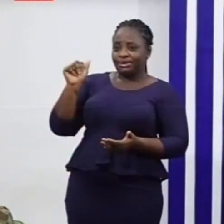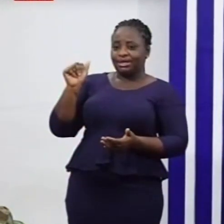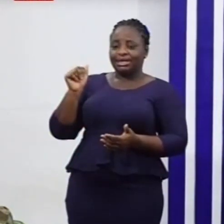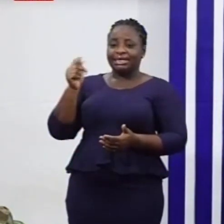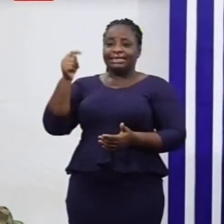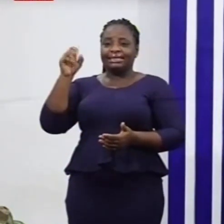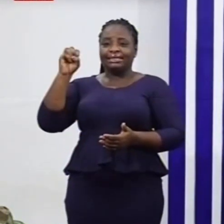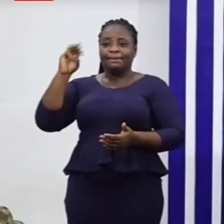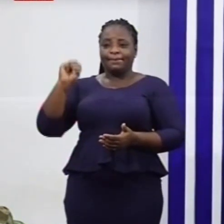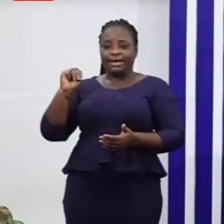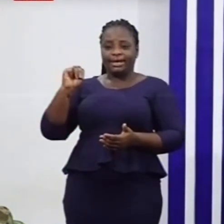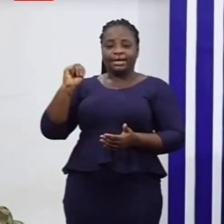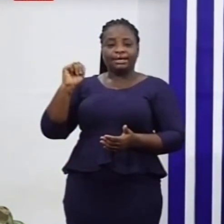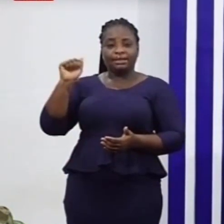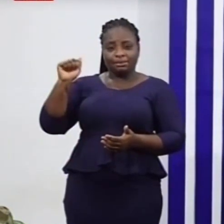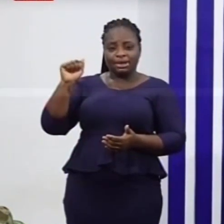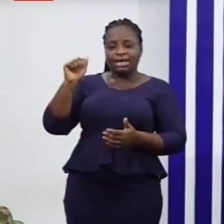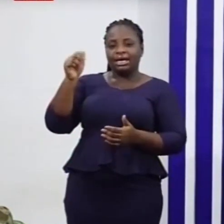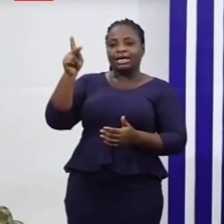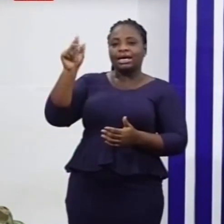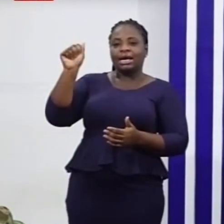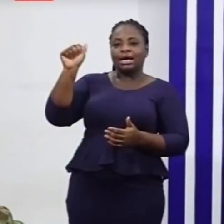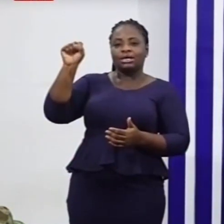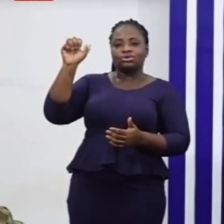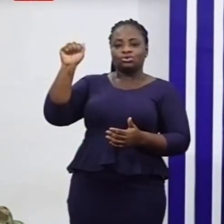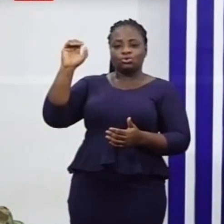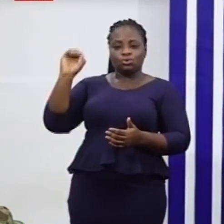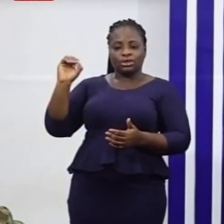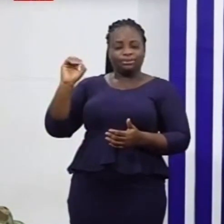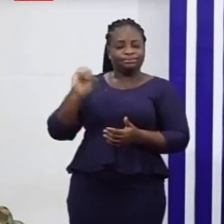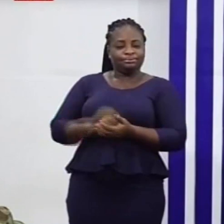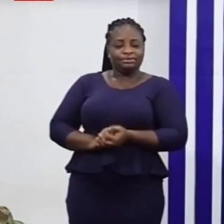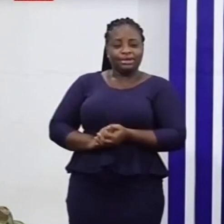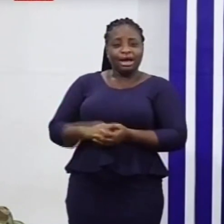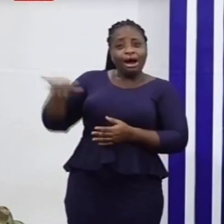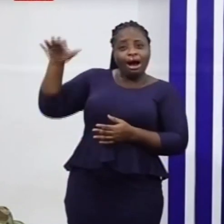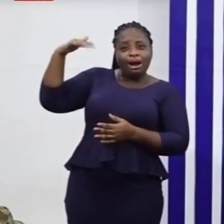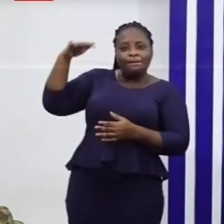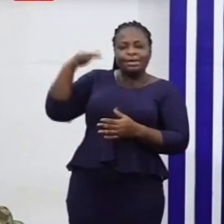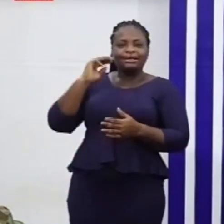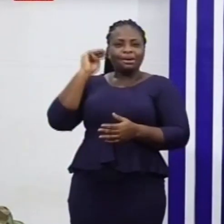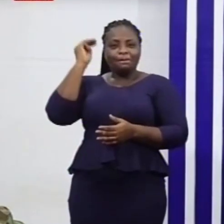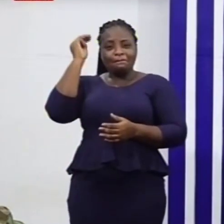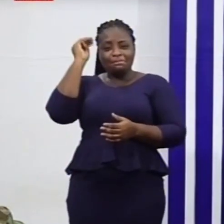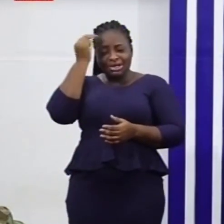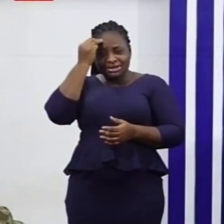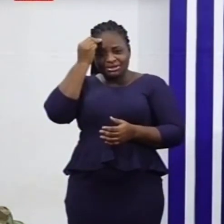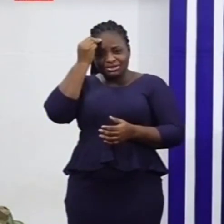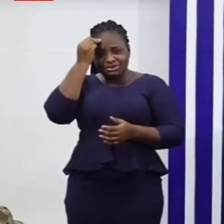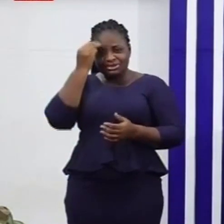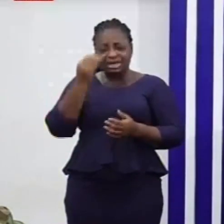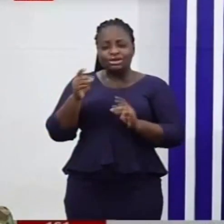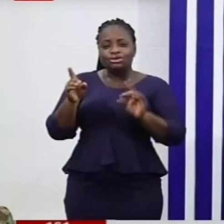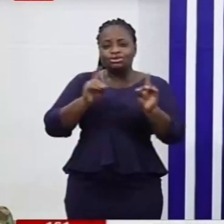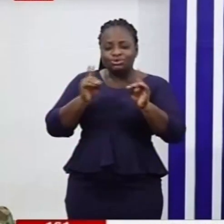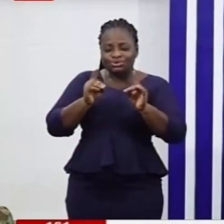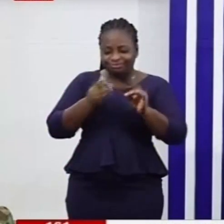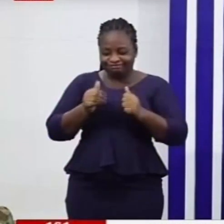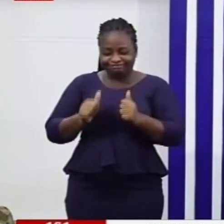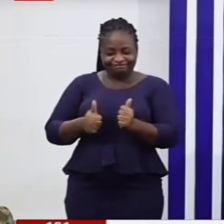Tema, and Kasua. In view of the above, the ministry is implementing the following